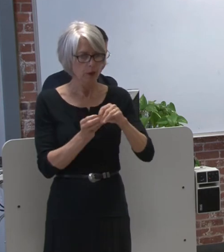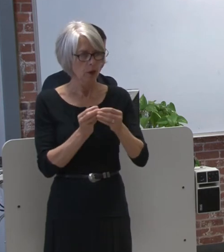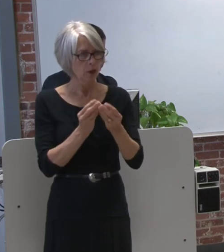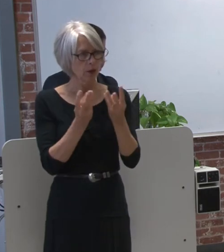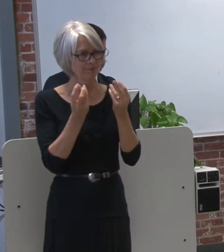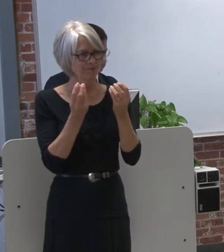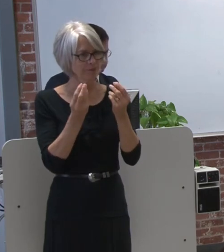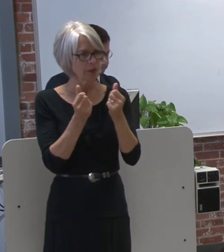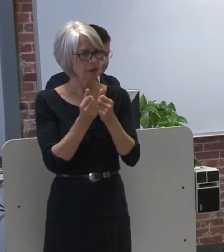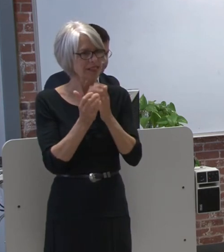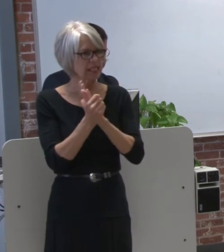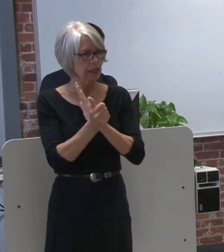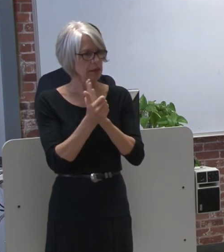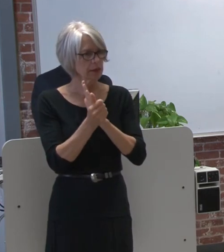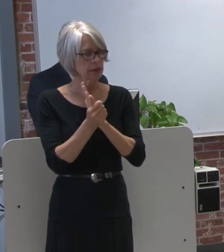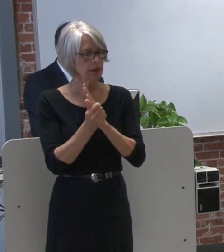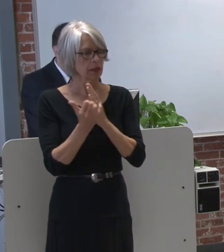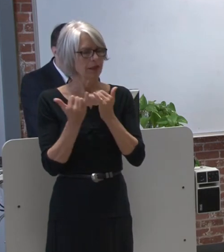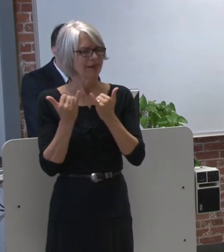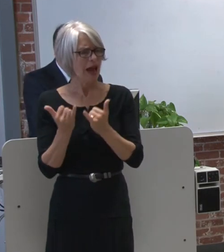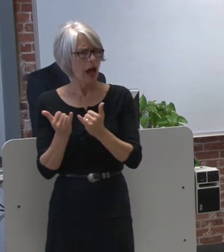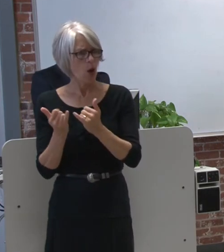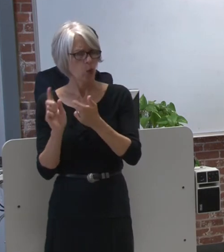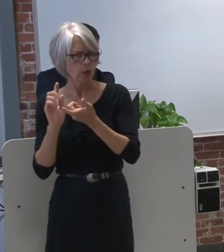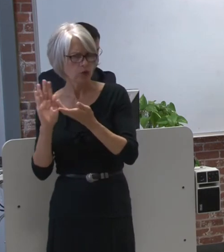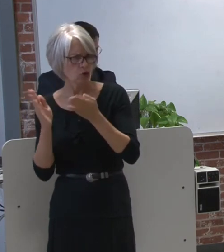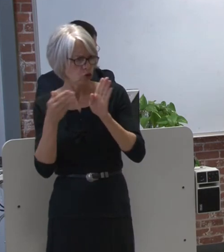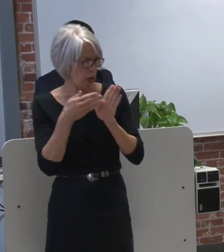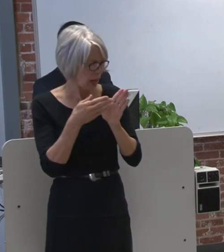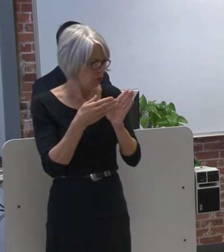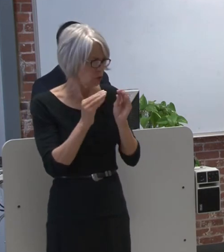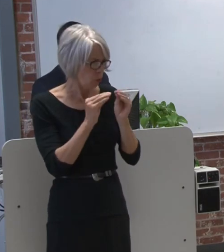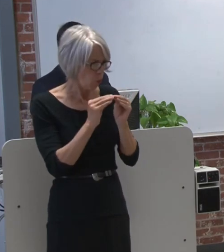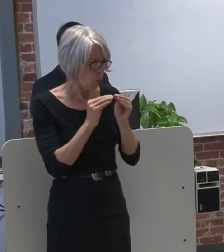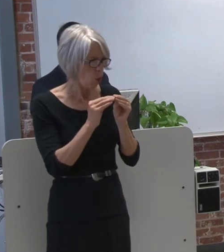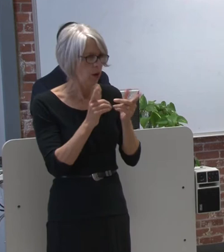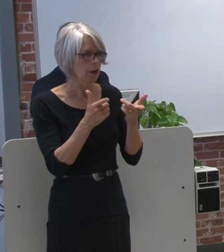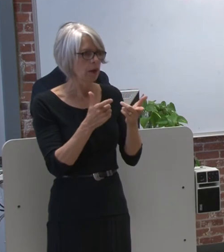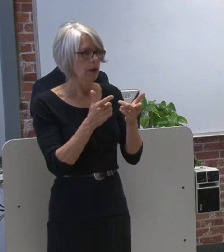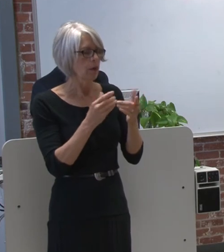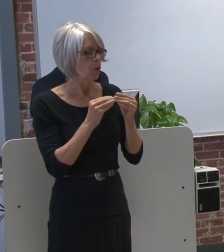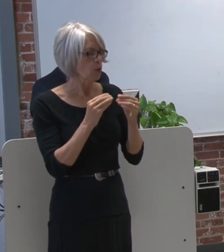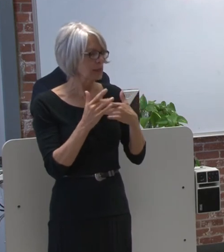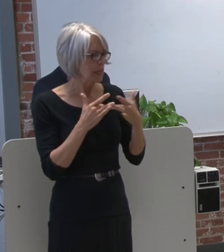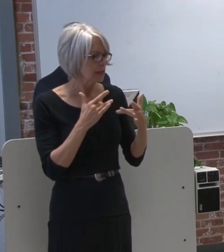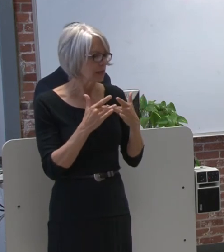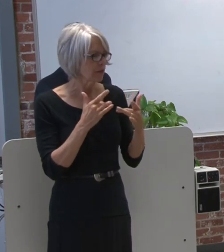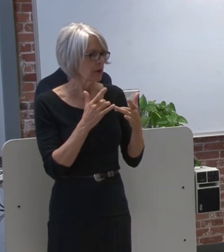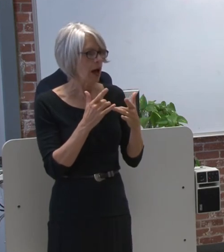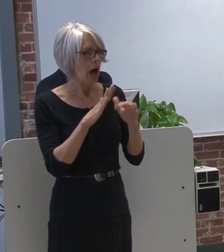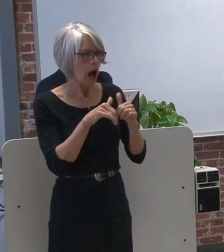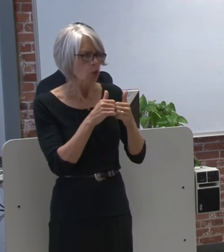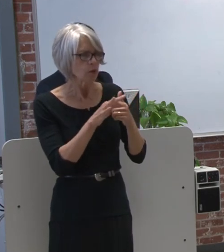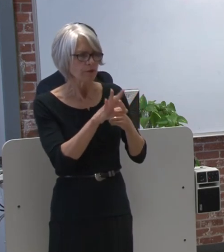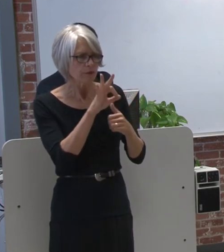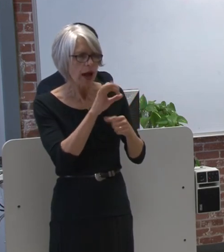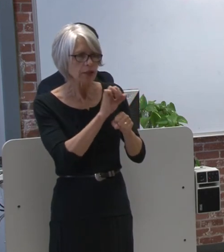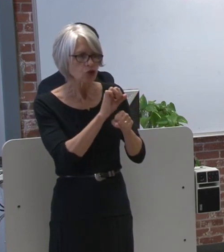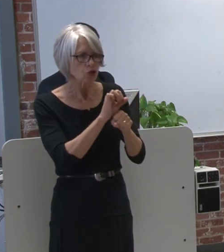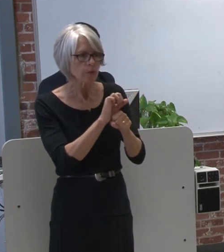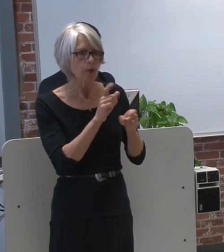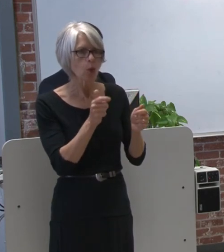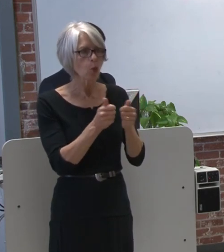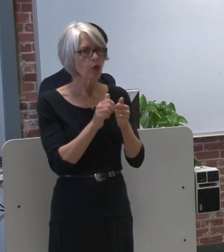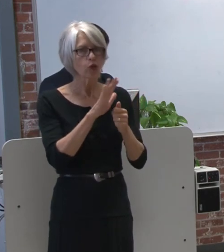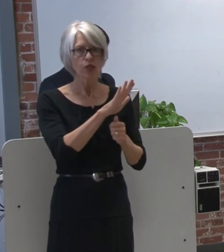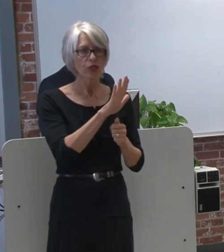things like that. Now we're much more sensitive to the idea of helping people to find employment through their ability to socialize at work,